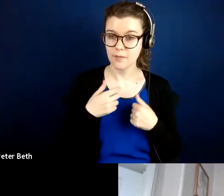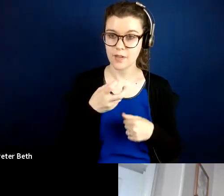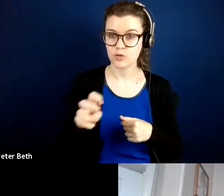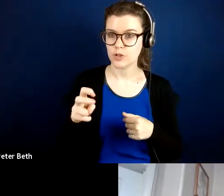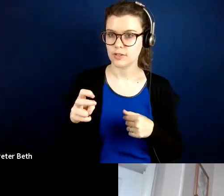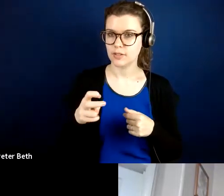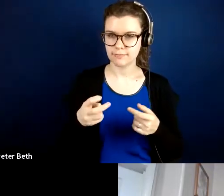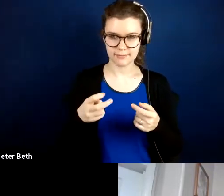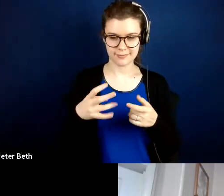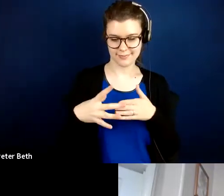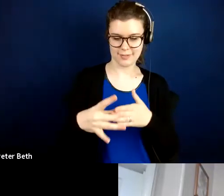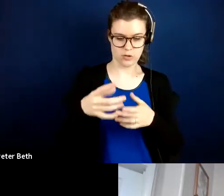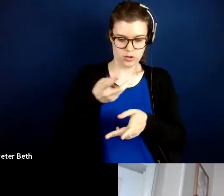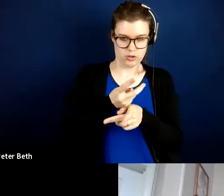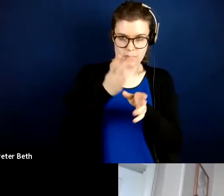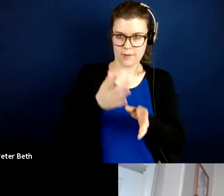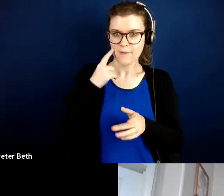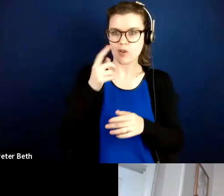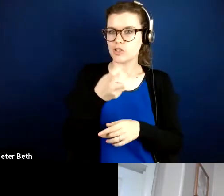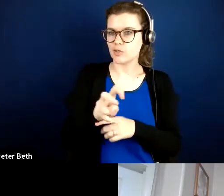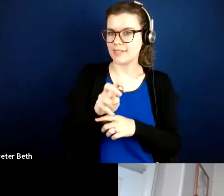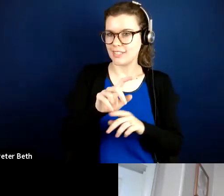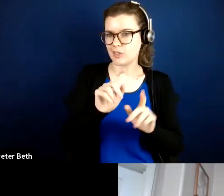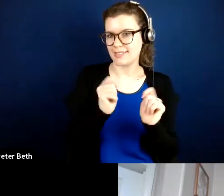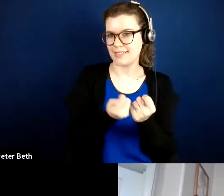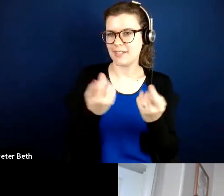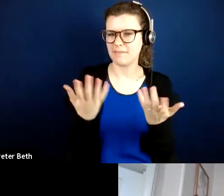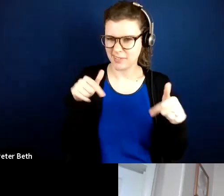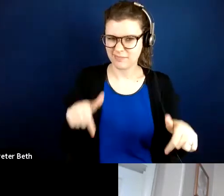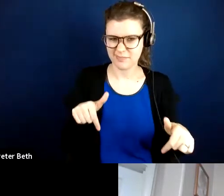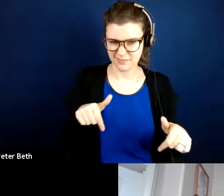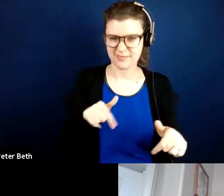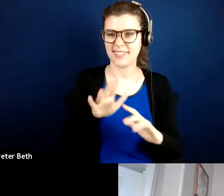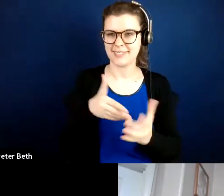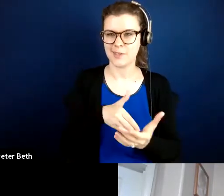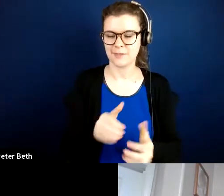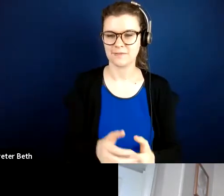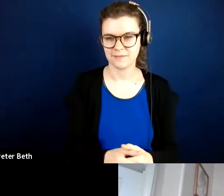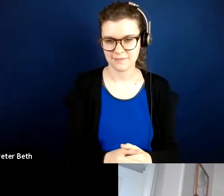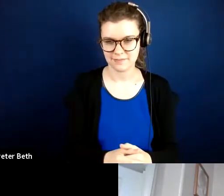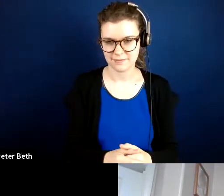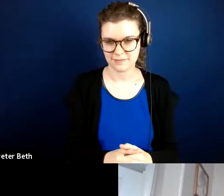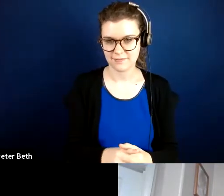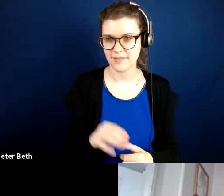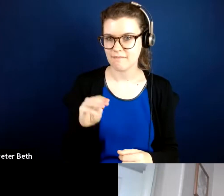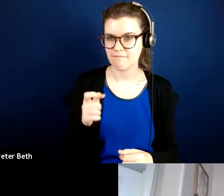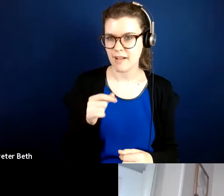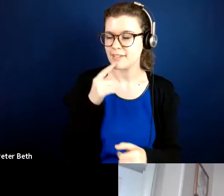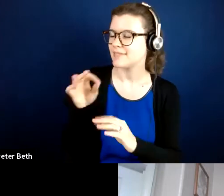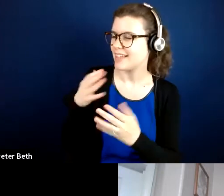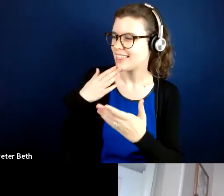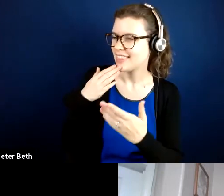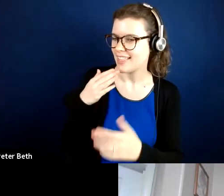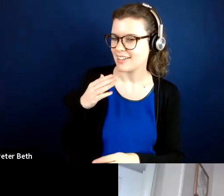Liaison Supervisor for our Transitions team here at Dale McIntosh. This is Megan. Thank you, Kita.